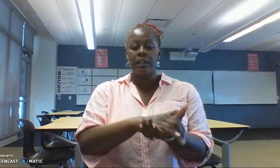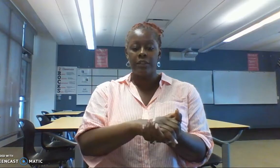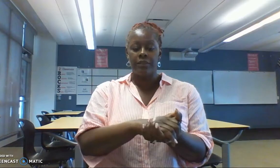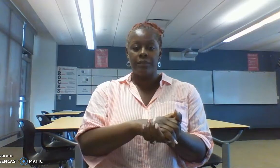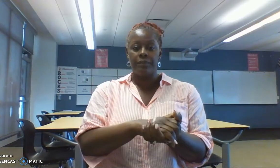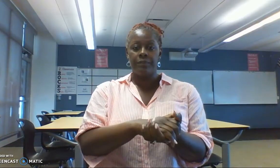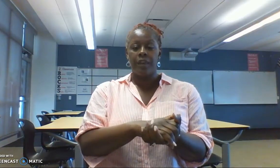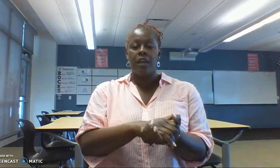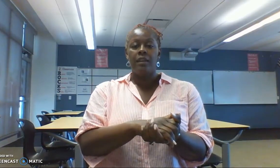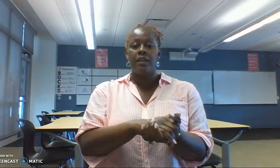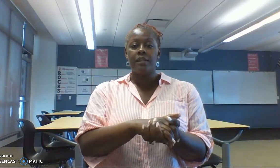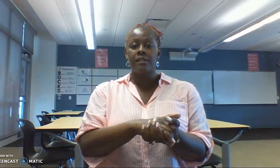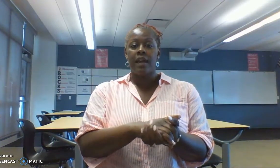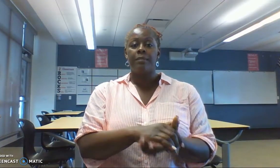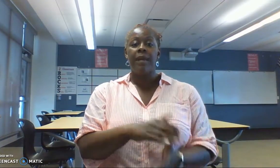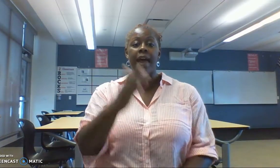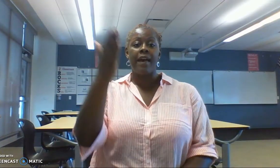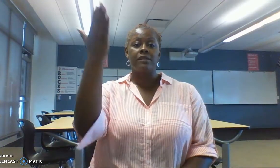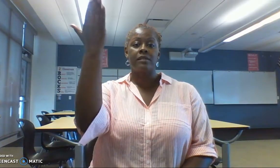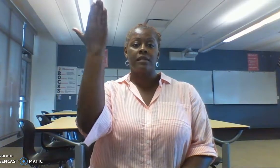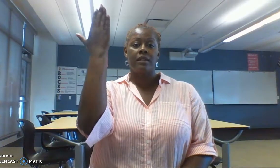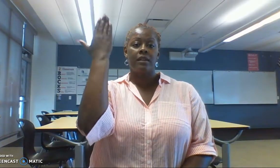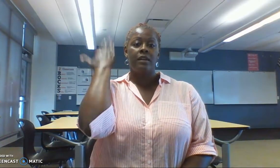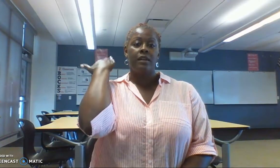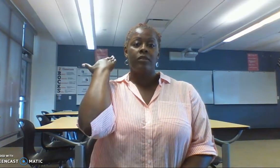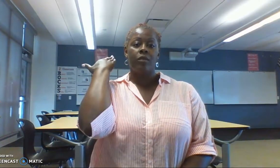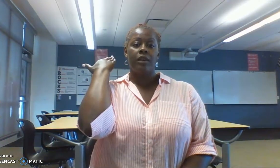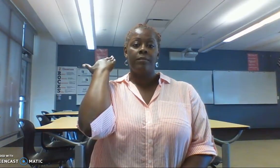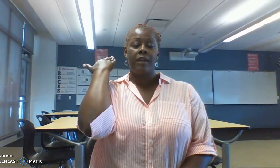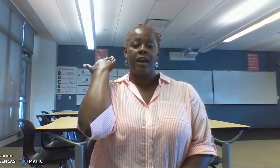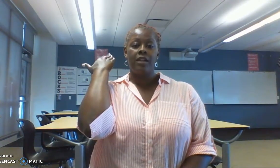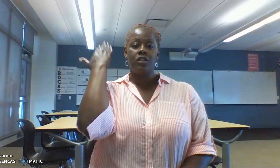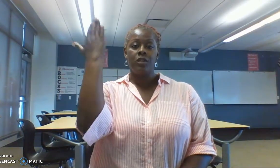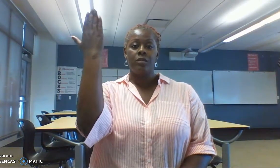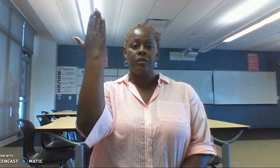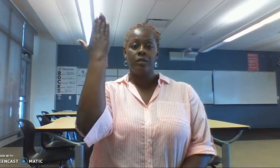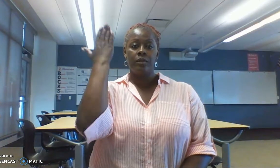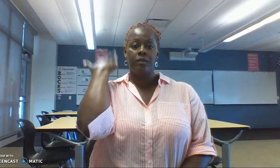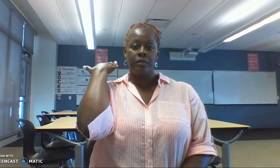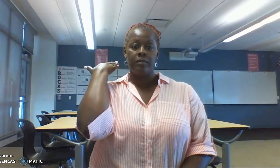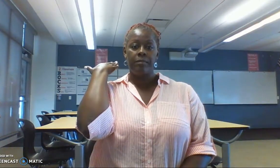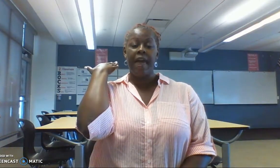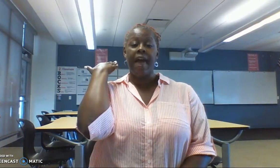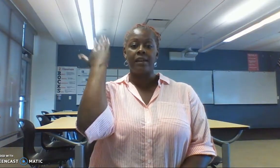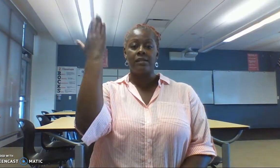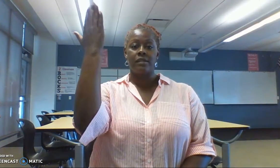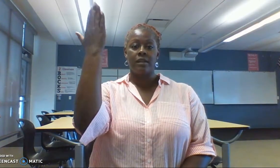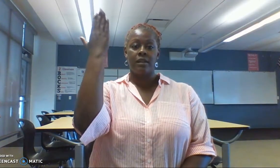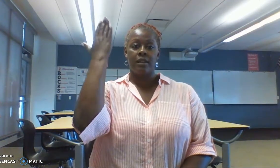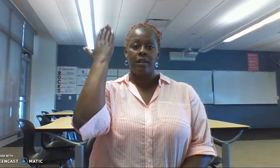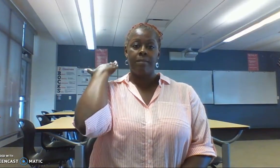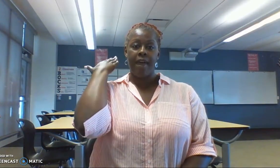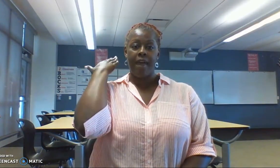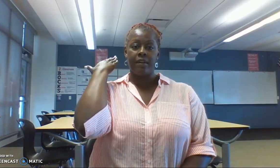Belief. Next sign, past. Throw it behind you. Past.